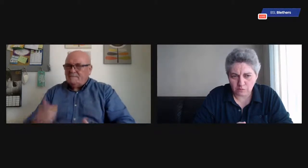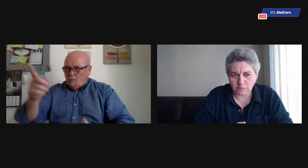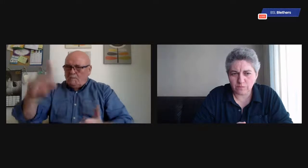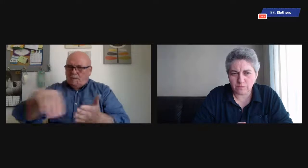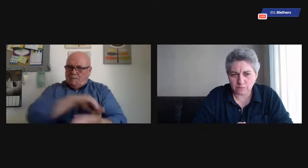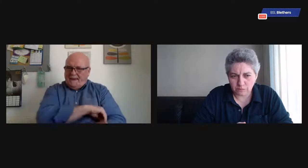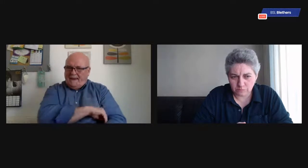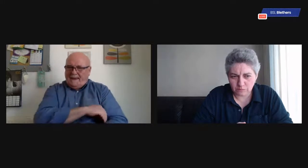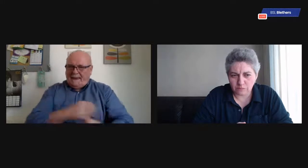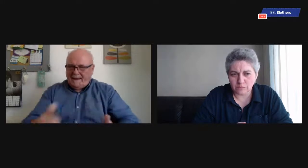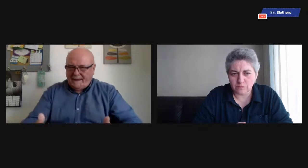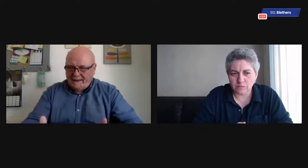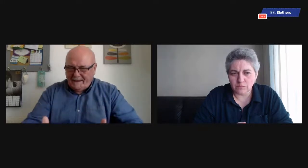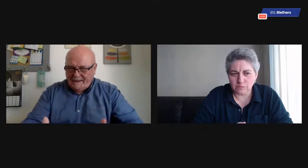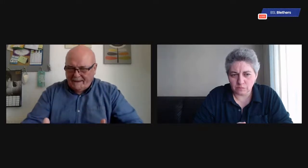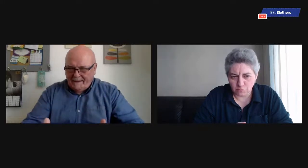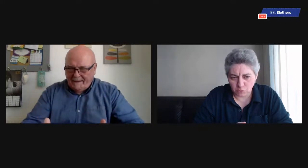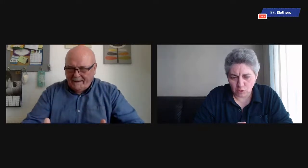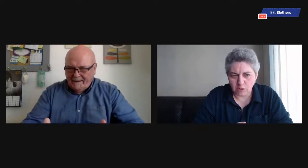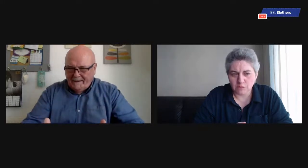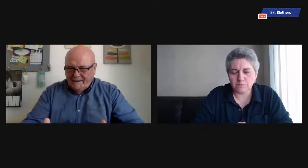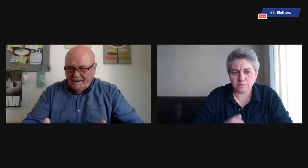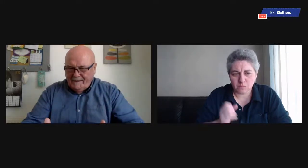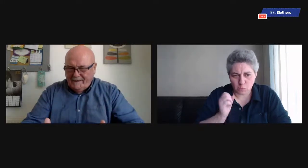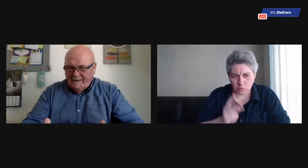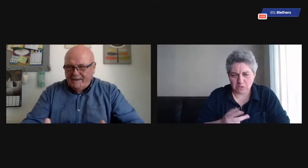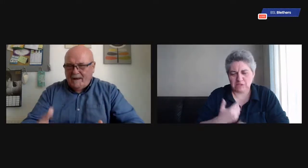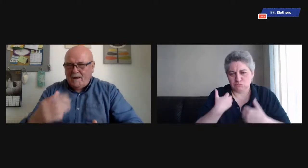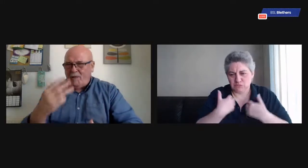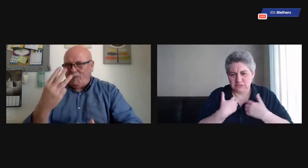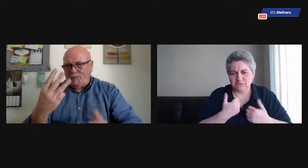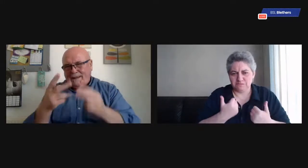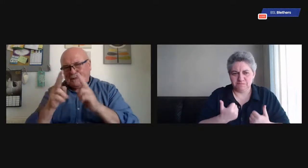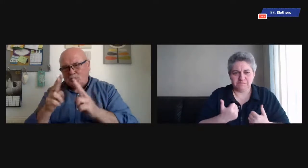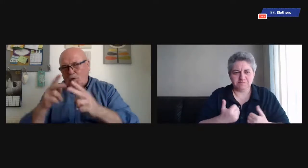so it's the case of because